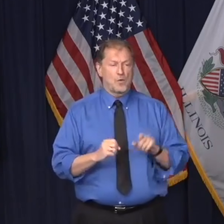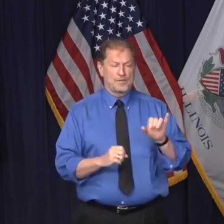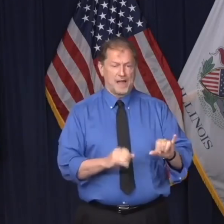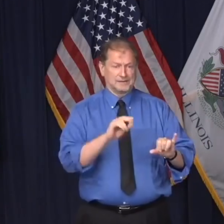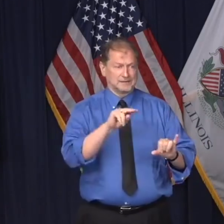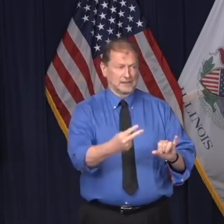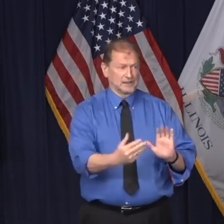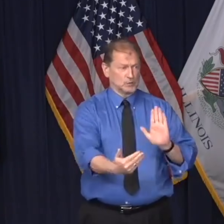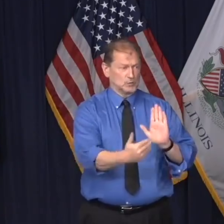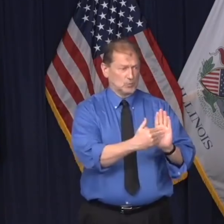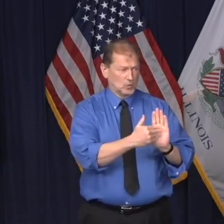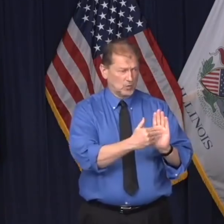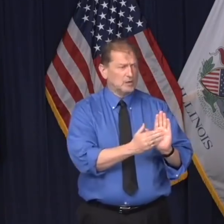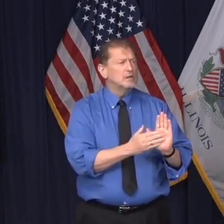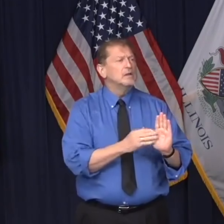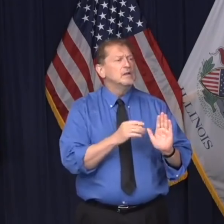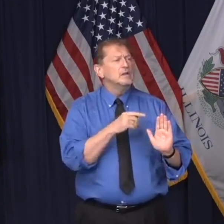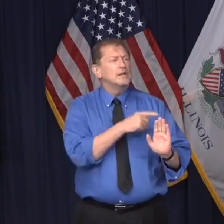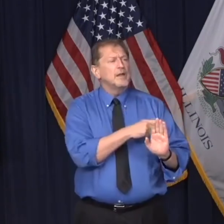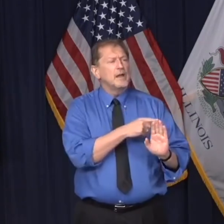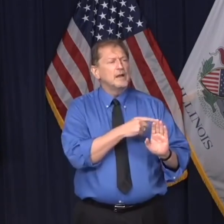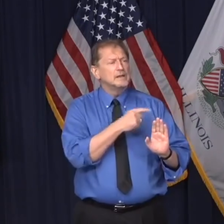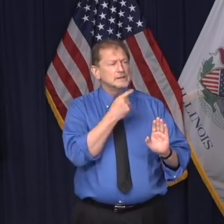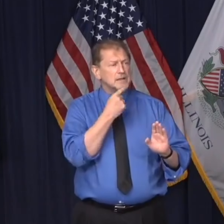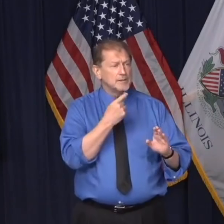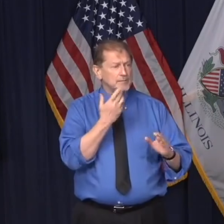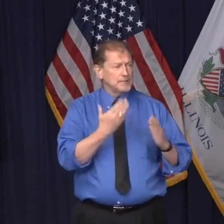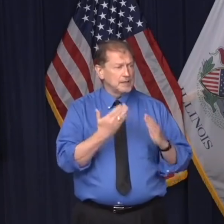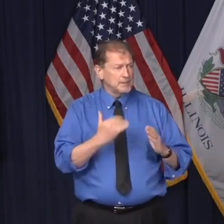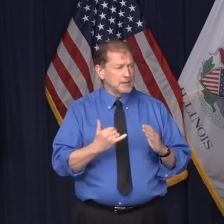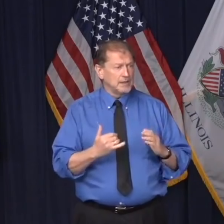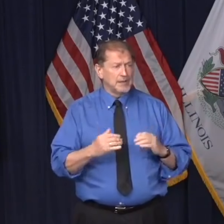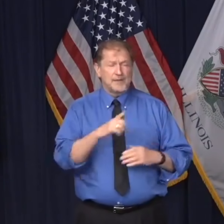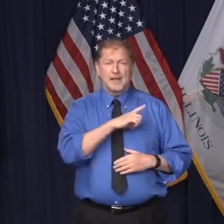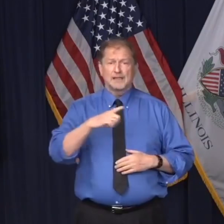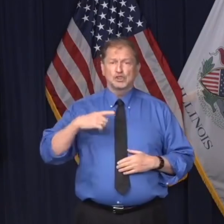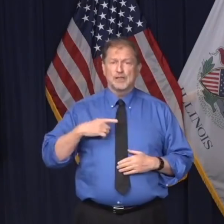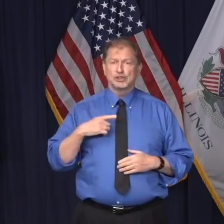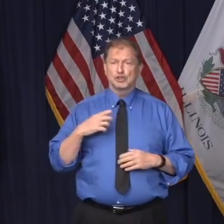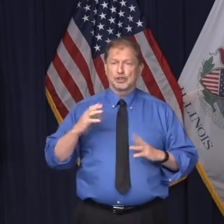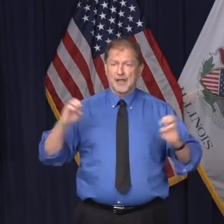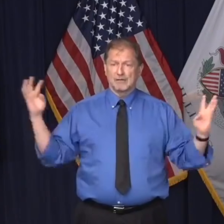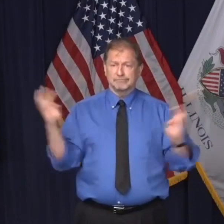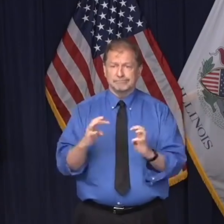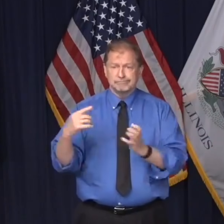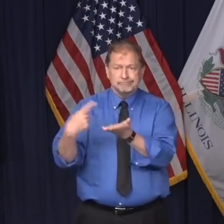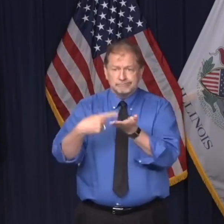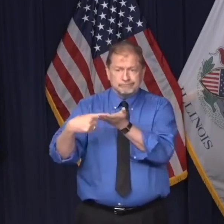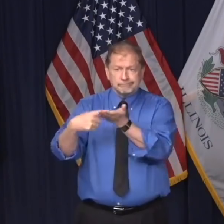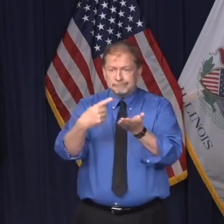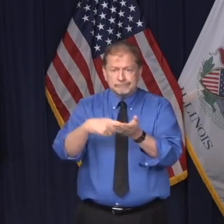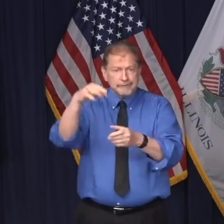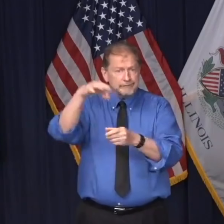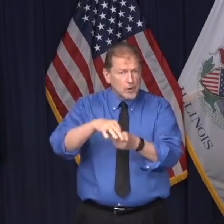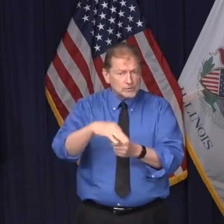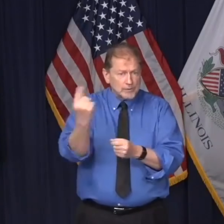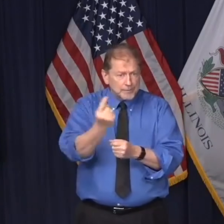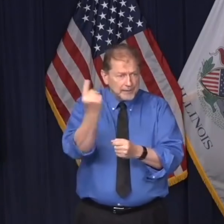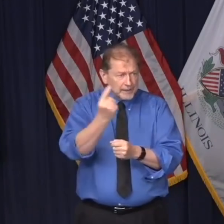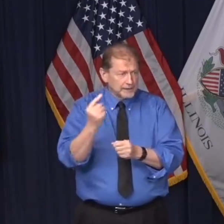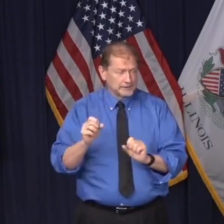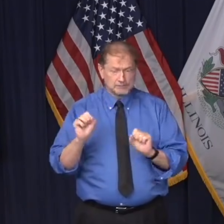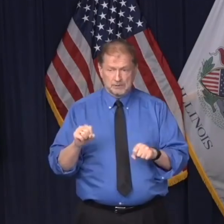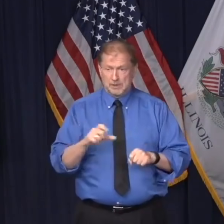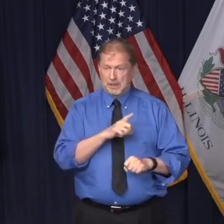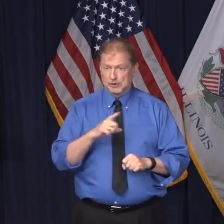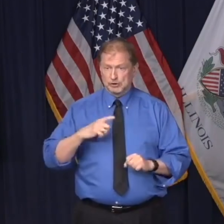lawsuit, they're also hoping, the legislator can get back. They want to have a conversation about all this. Is that a